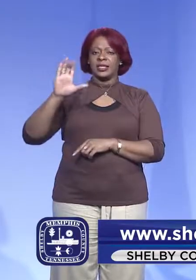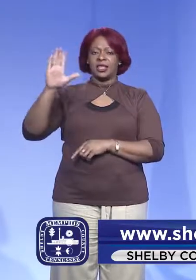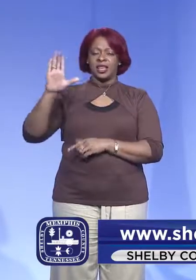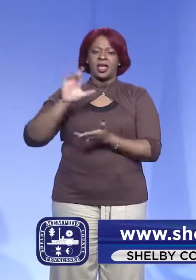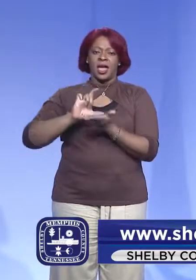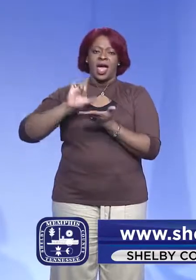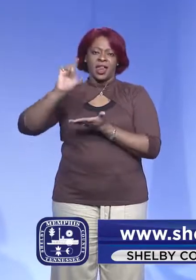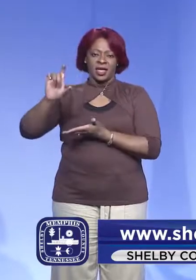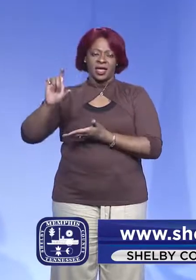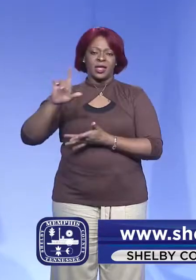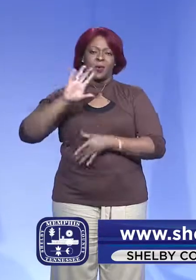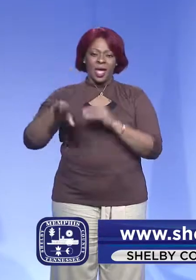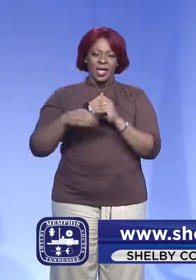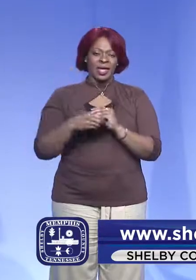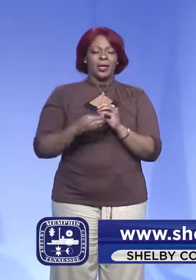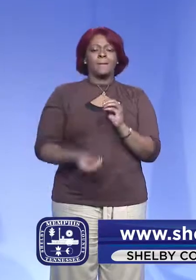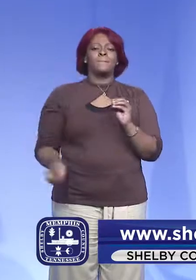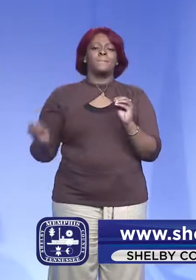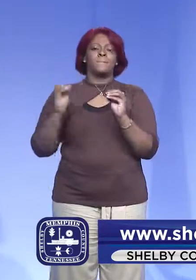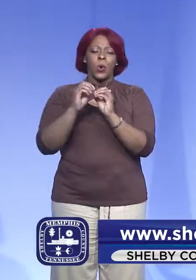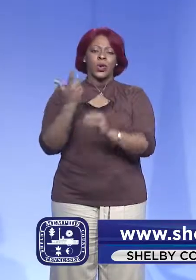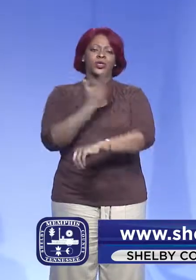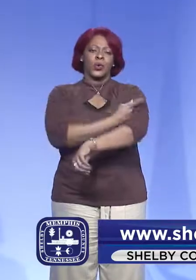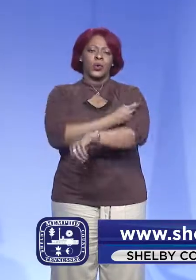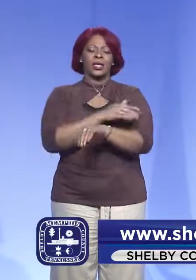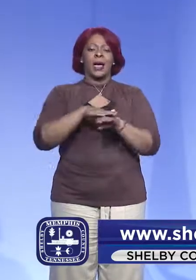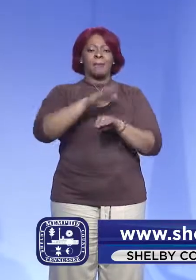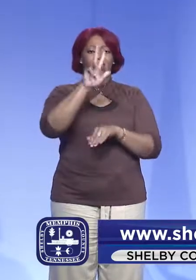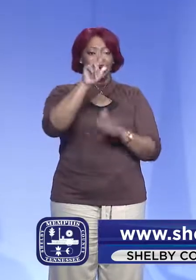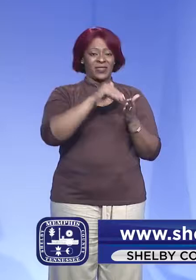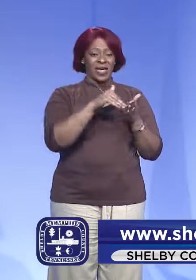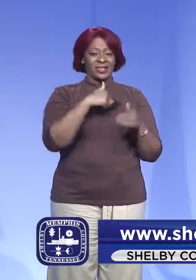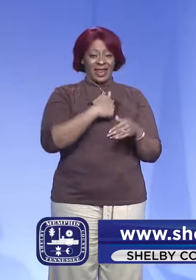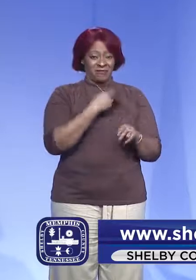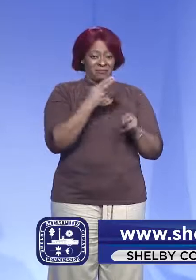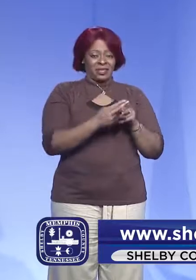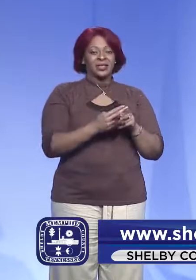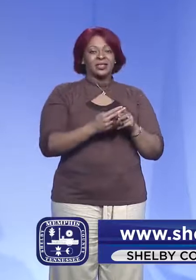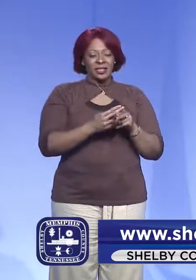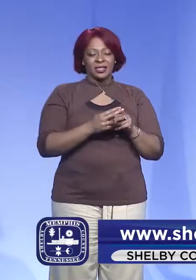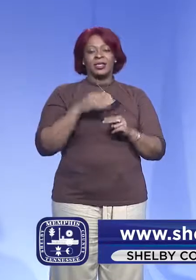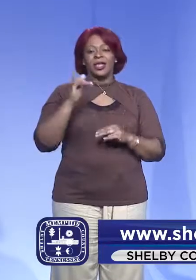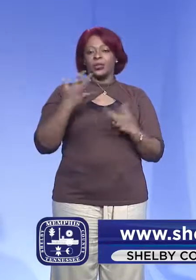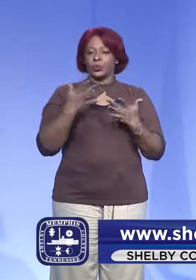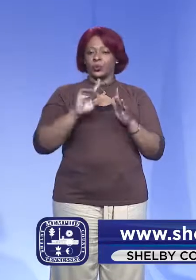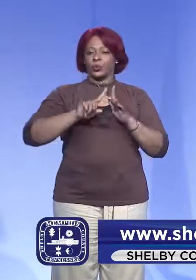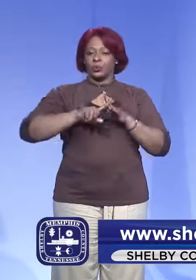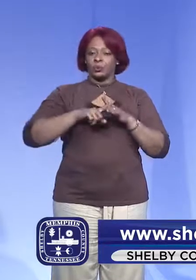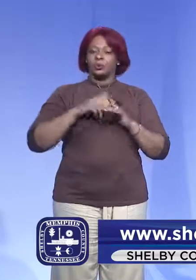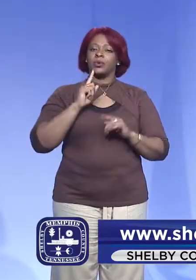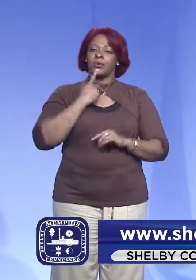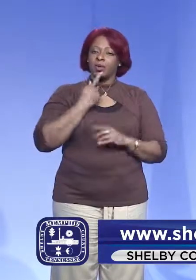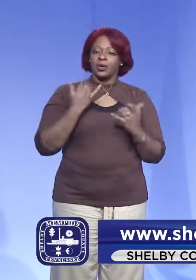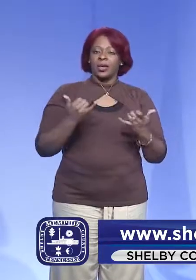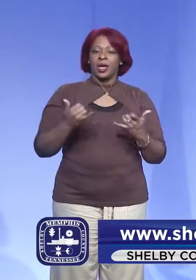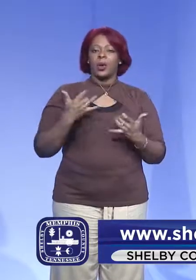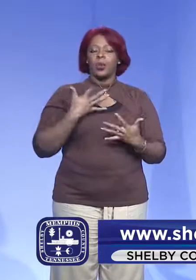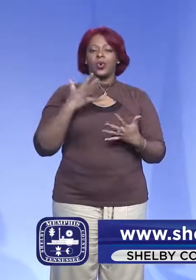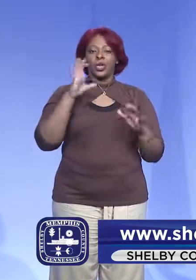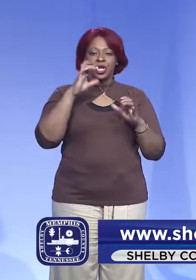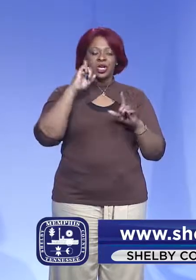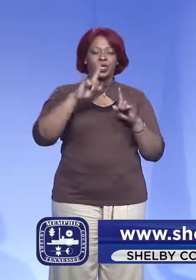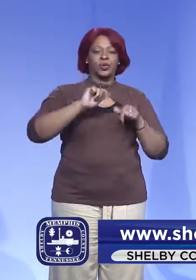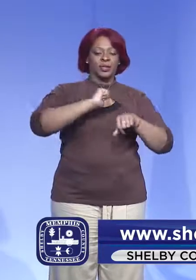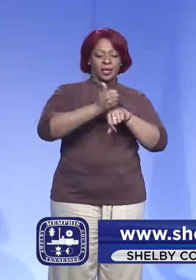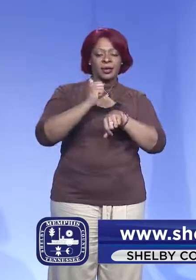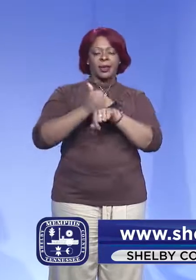add several thousand doses above the 3,000 that I've mentioned. So that's why it's critical right now that we look to scale up operations